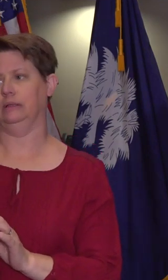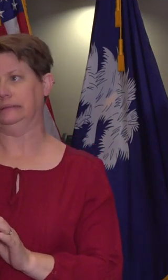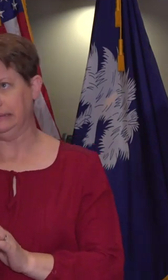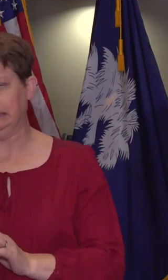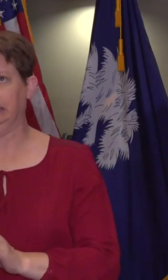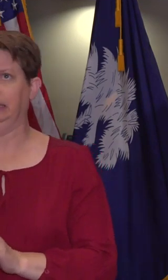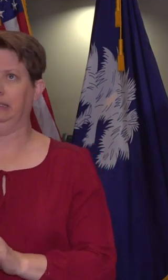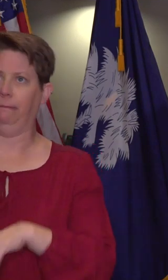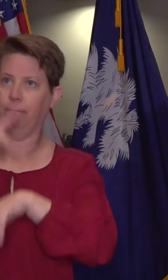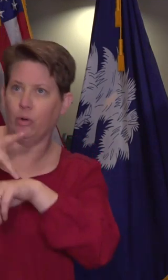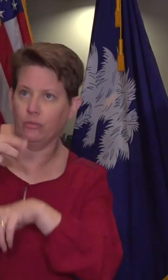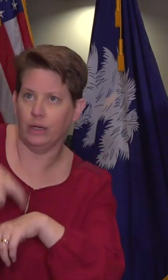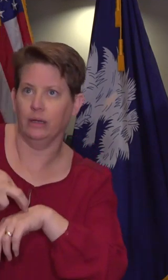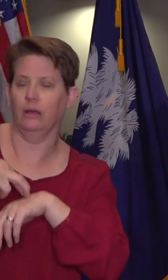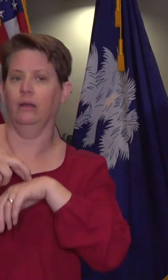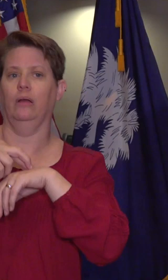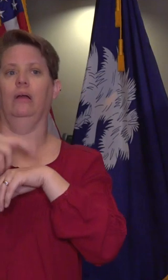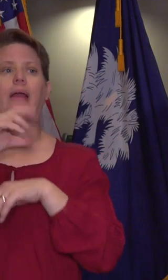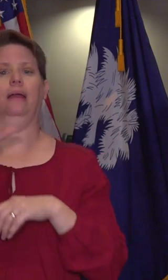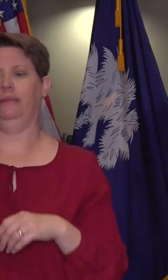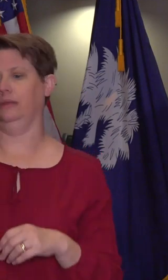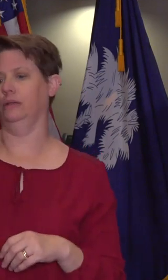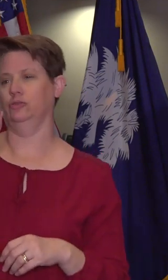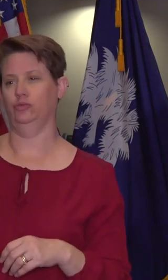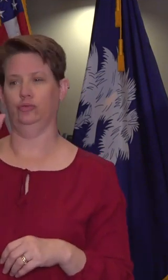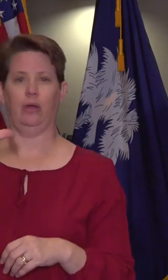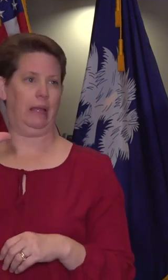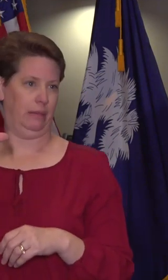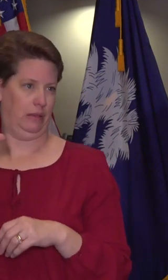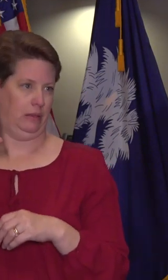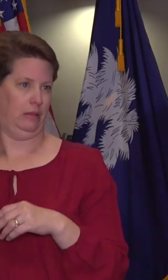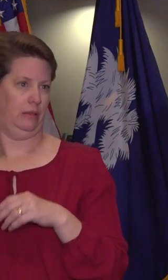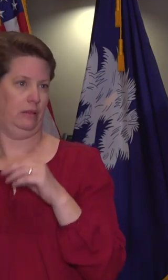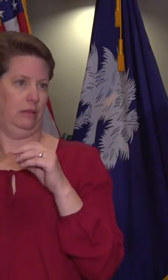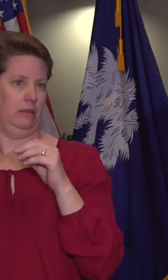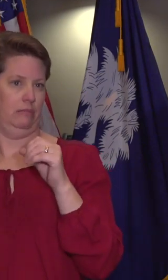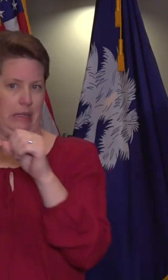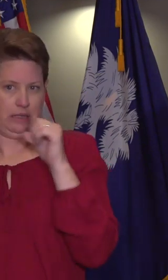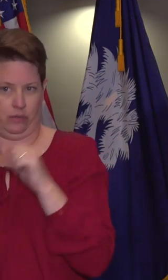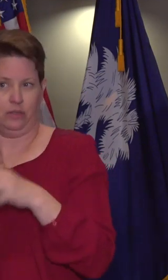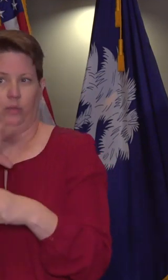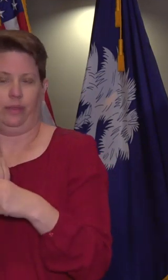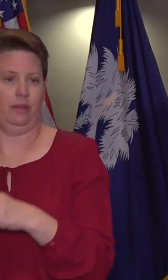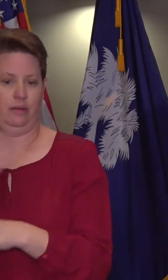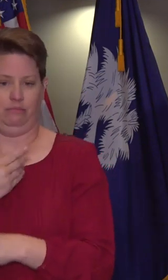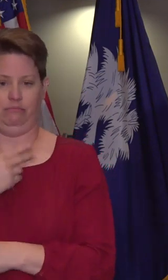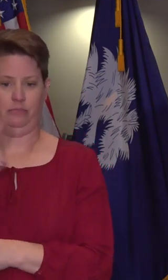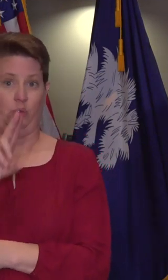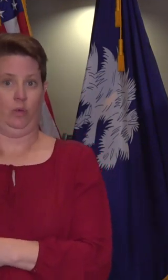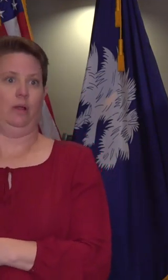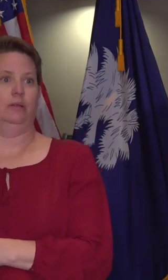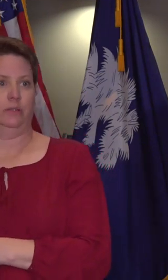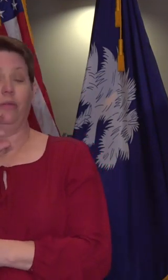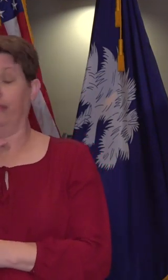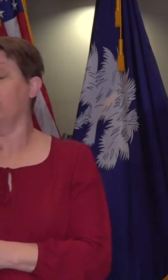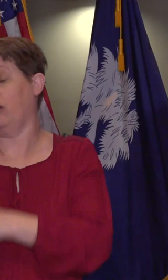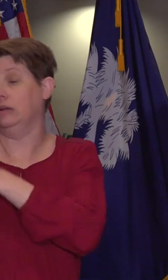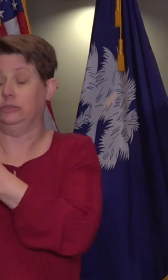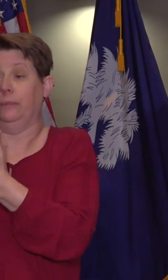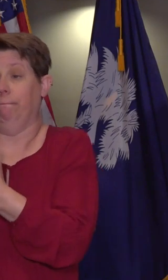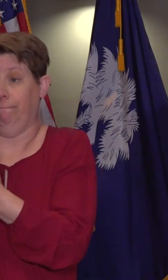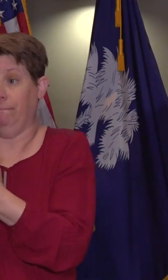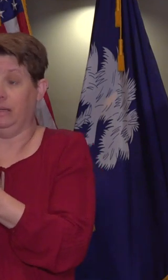Rico, as well as to the tribal entities within the nation. So there are additional funds that are going to